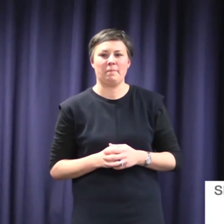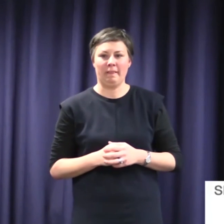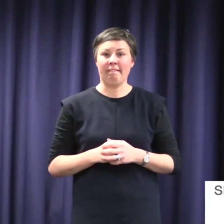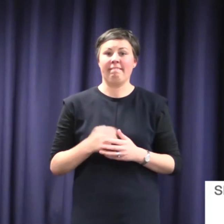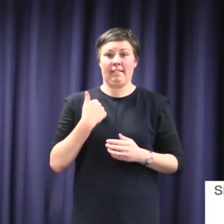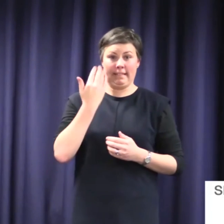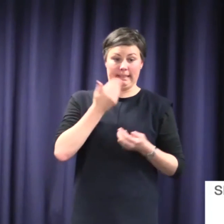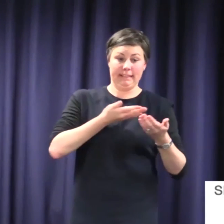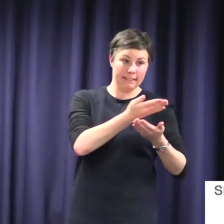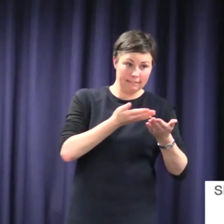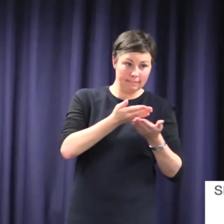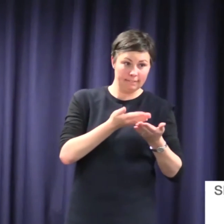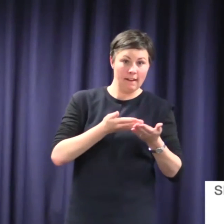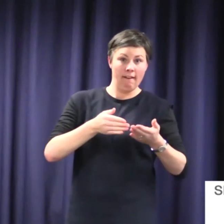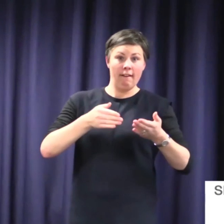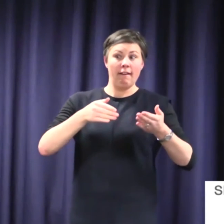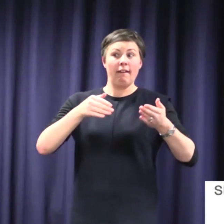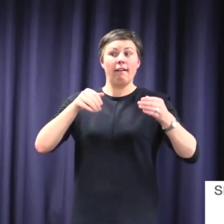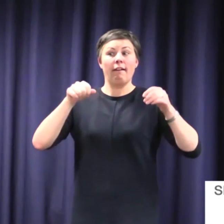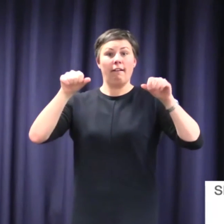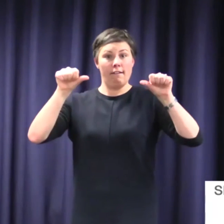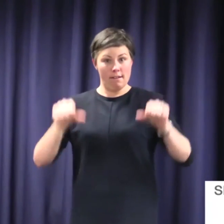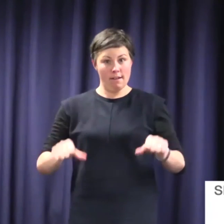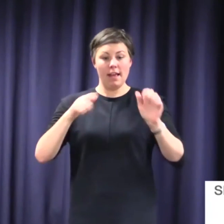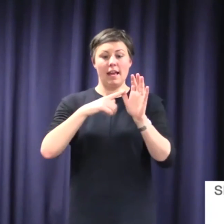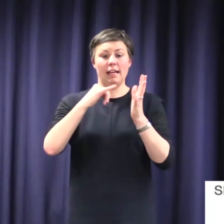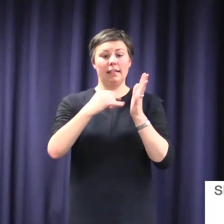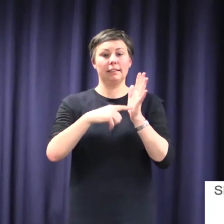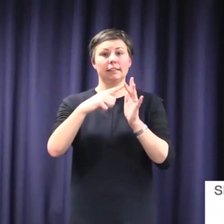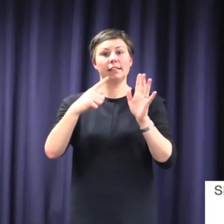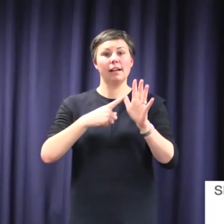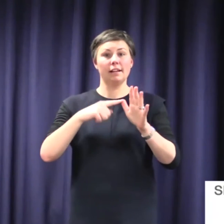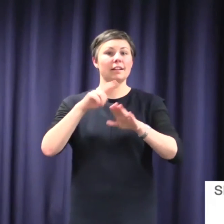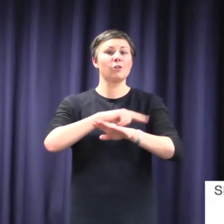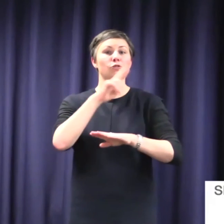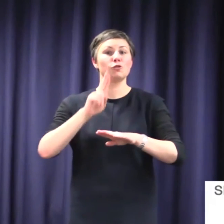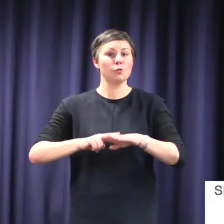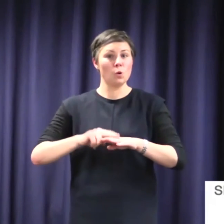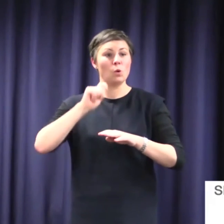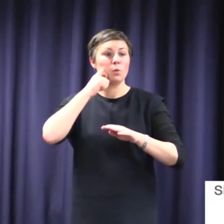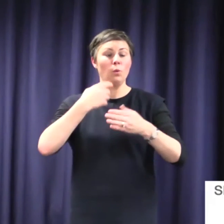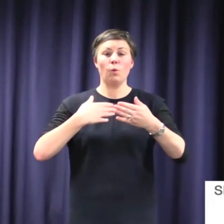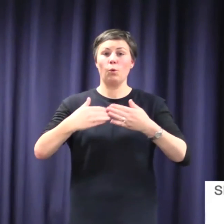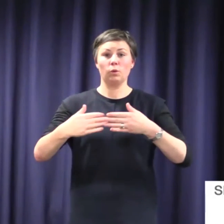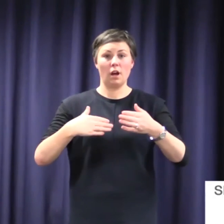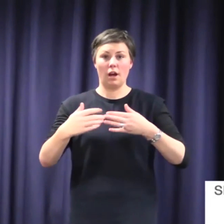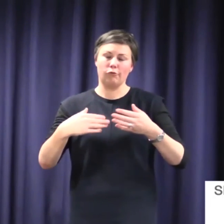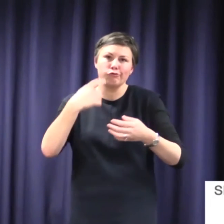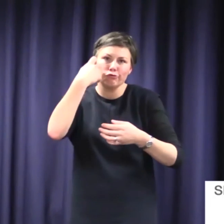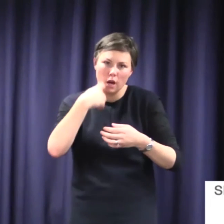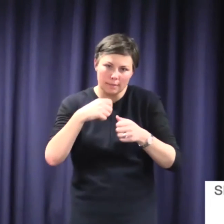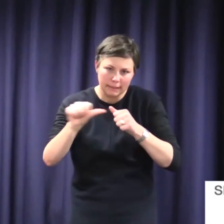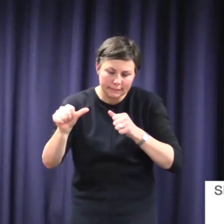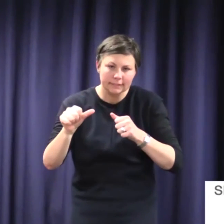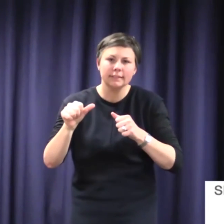I've just confirmed that ASLIA National is going to arrange as best we